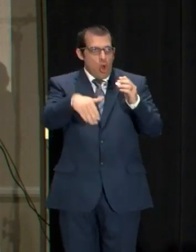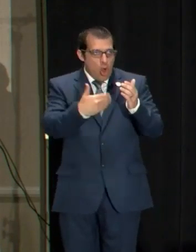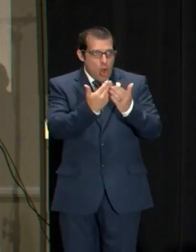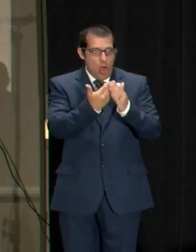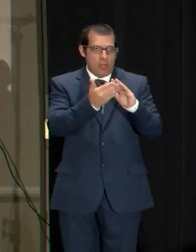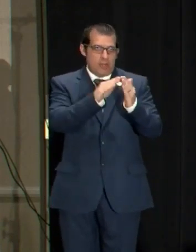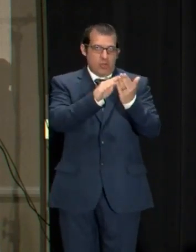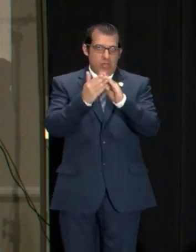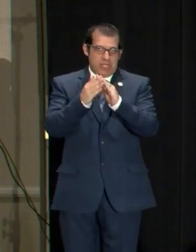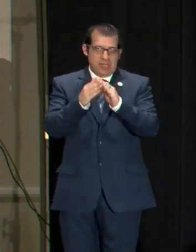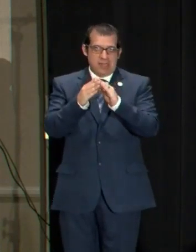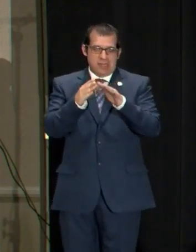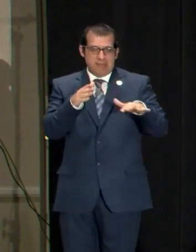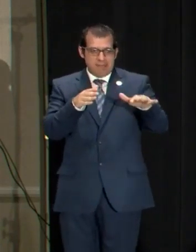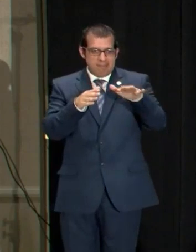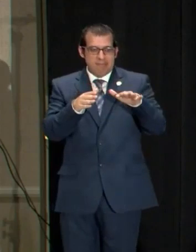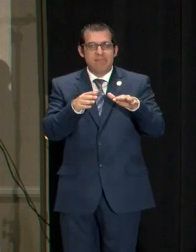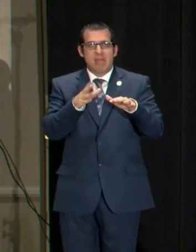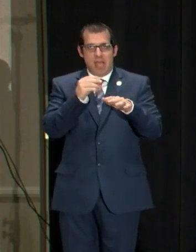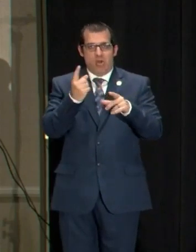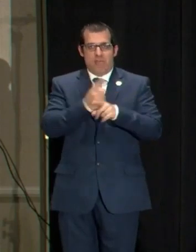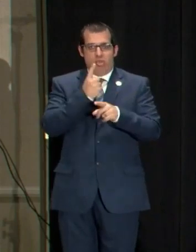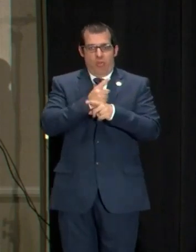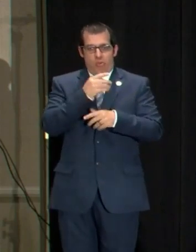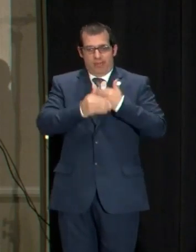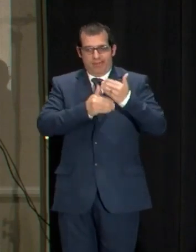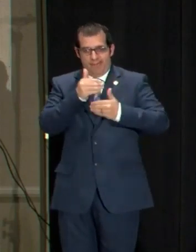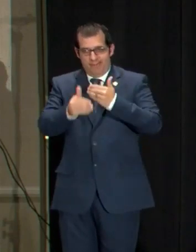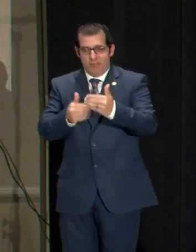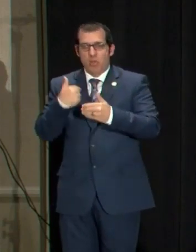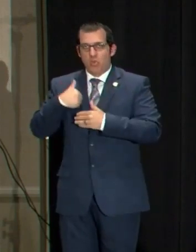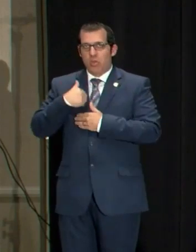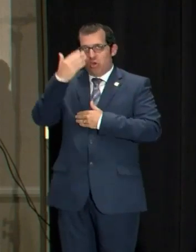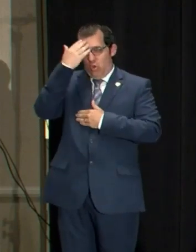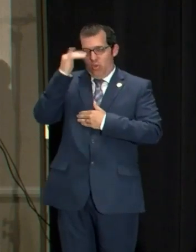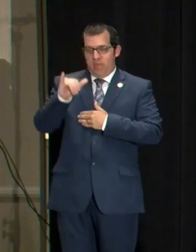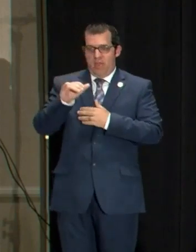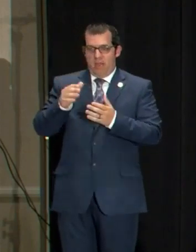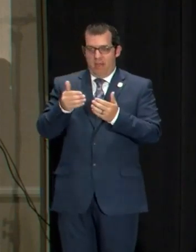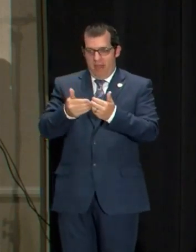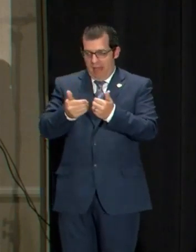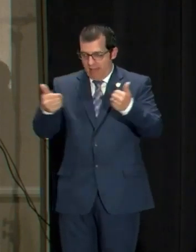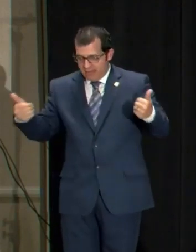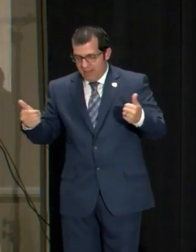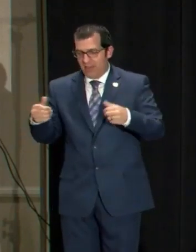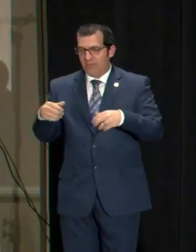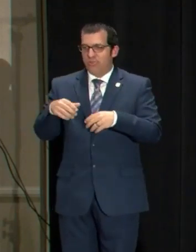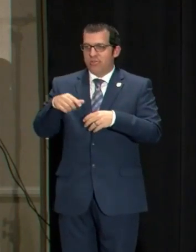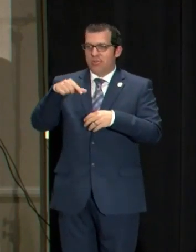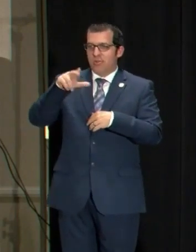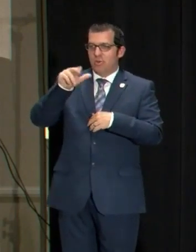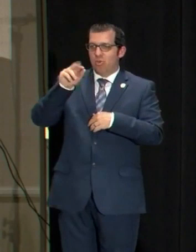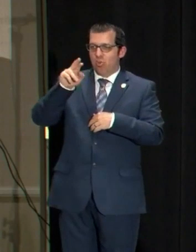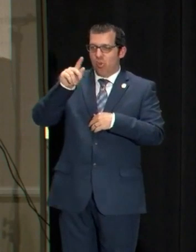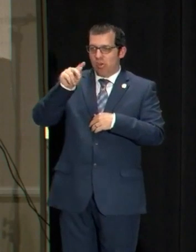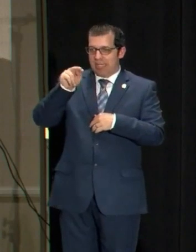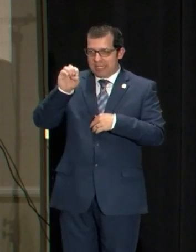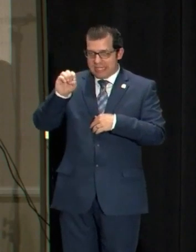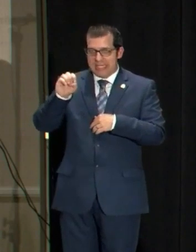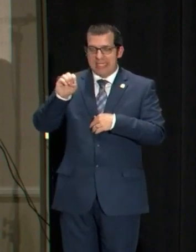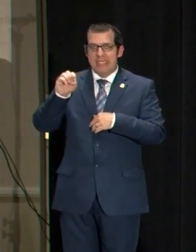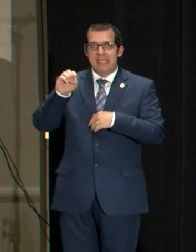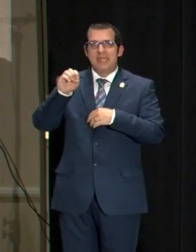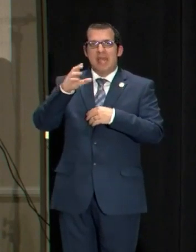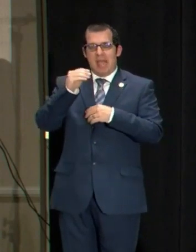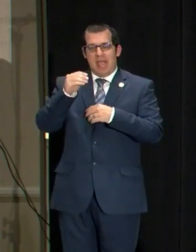communities, and then to take the appropriate actions that we know, the isolation, quarantine, and continue to